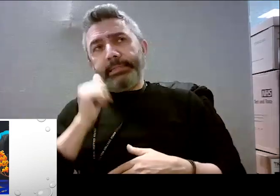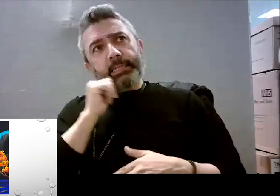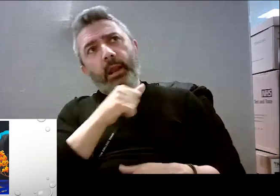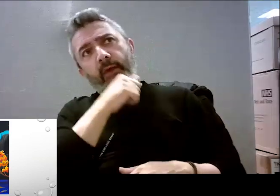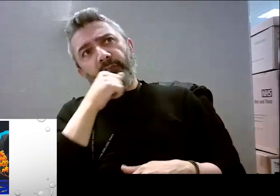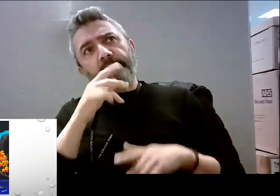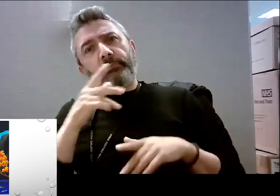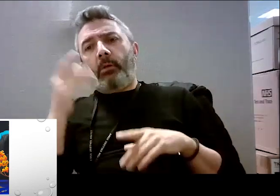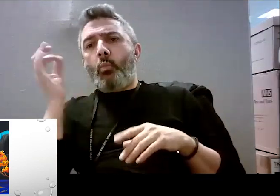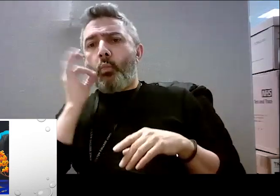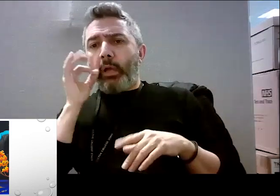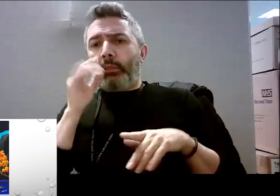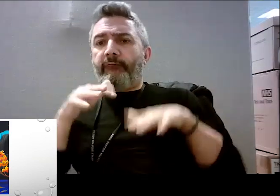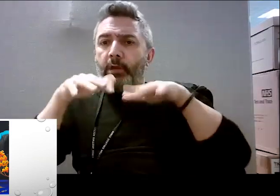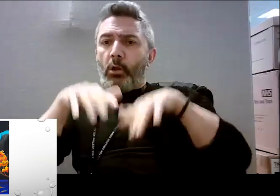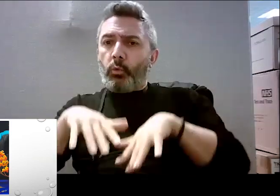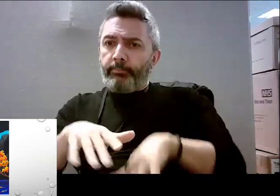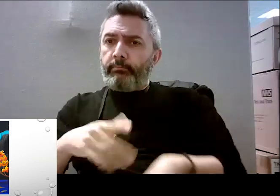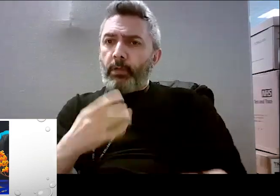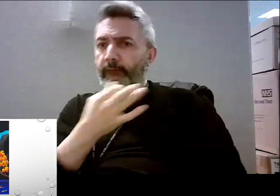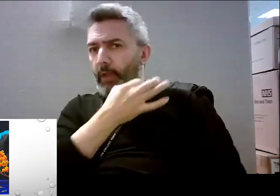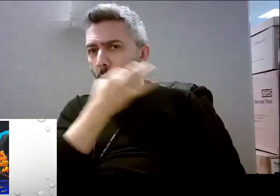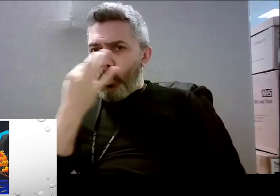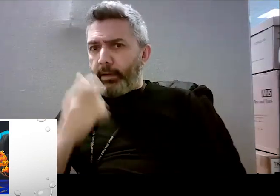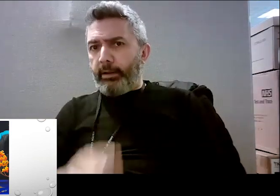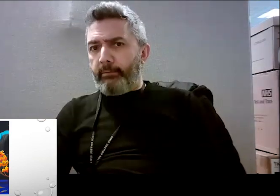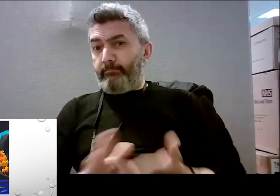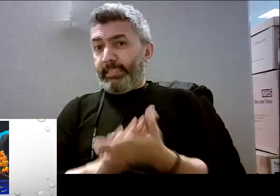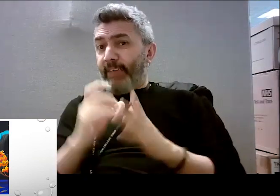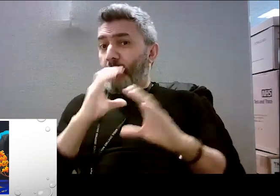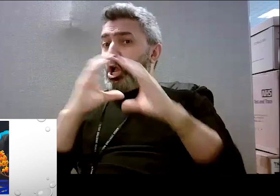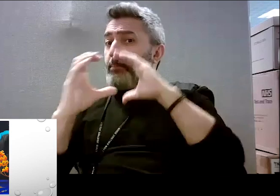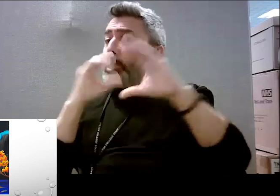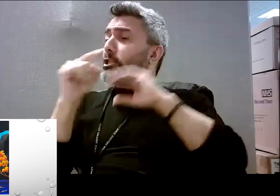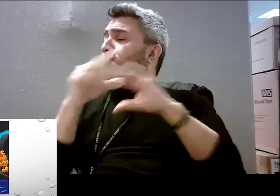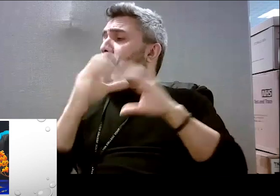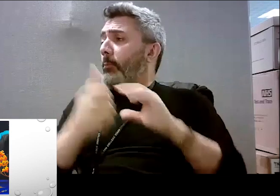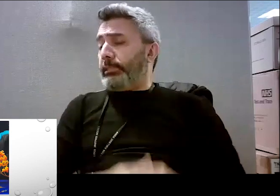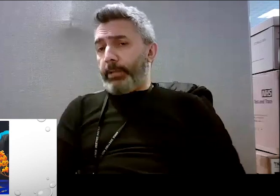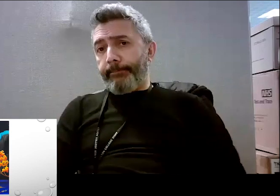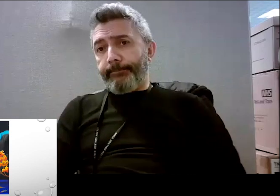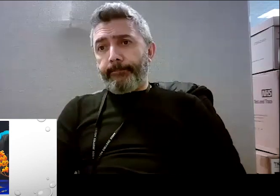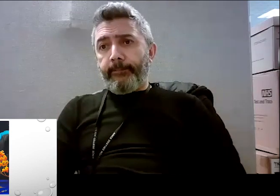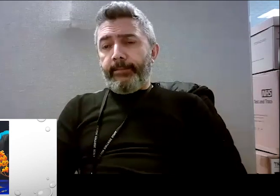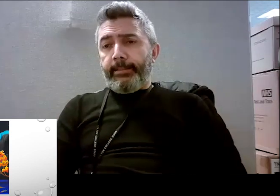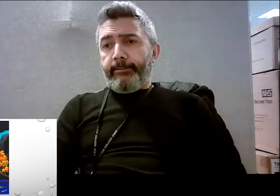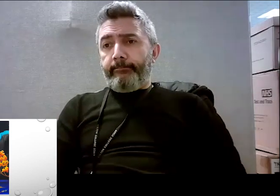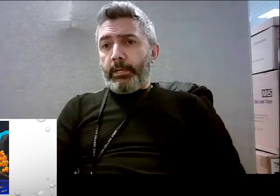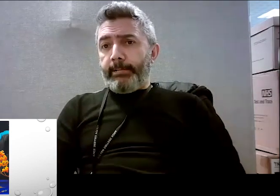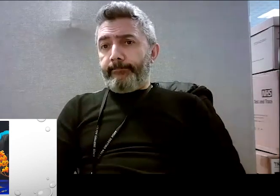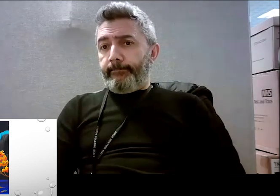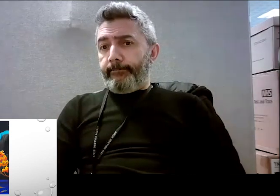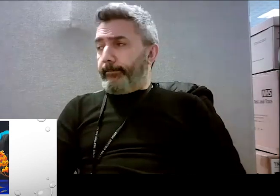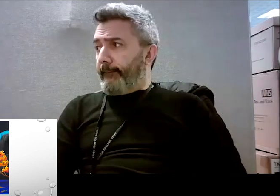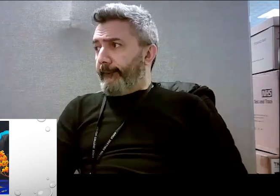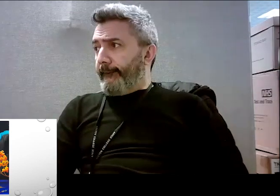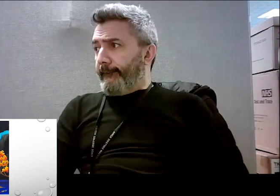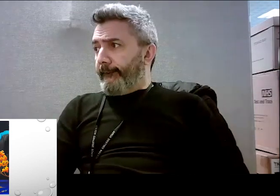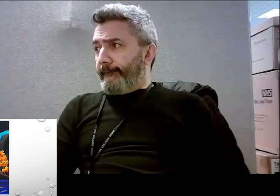got a picture, you've got nice waterfall, you've got the plants, you can paint the scene and it